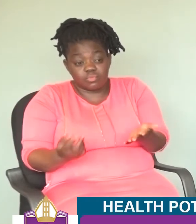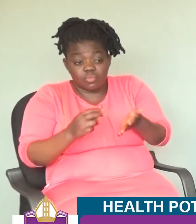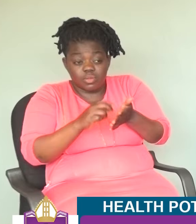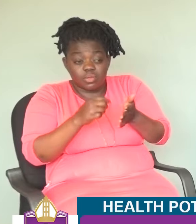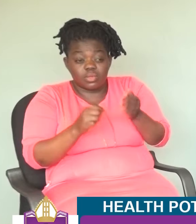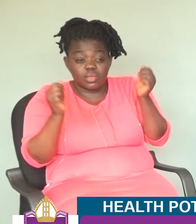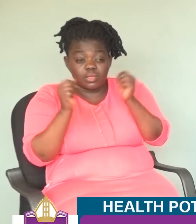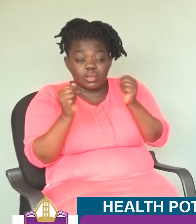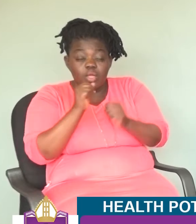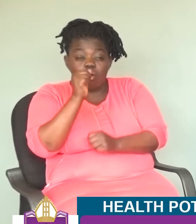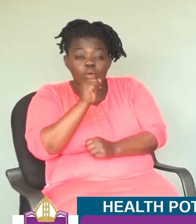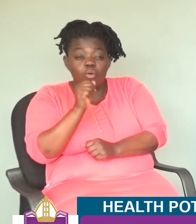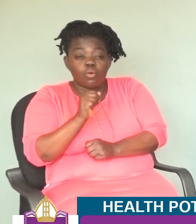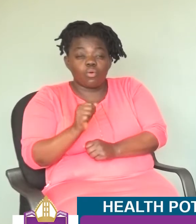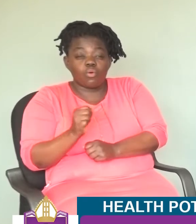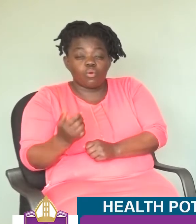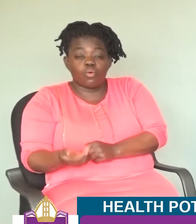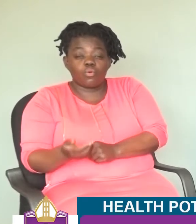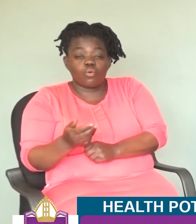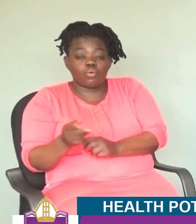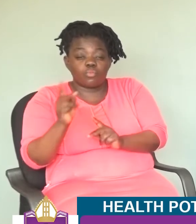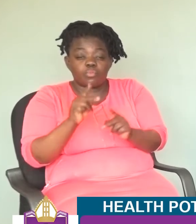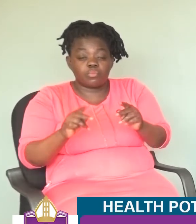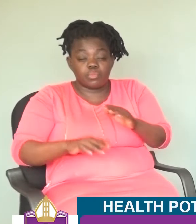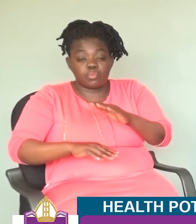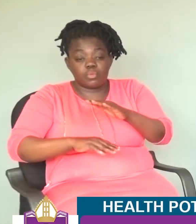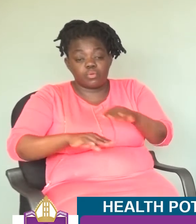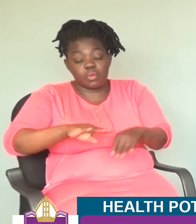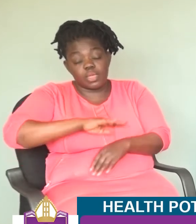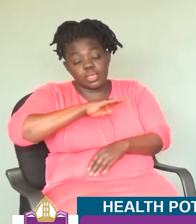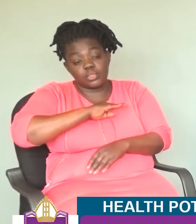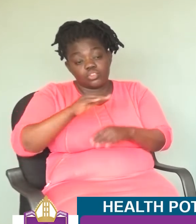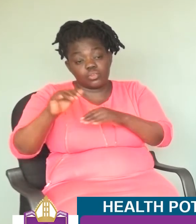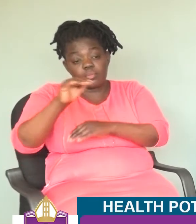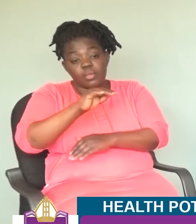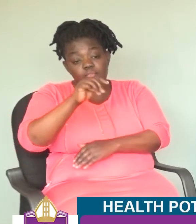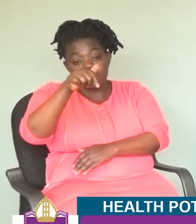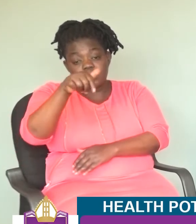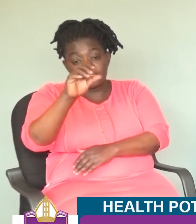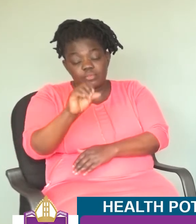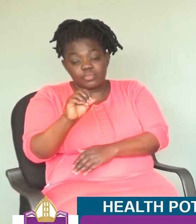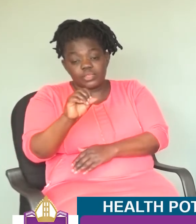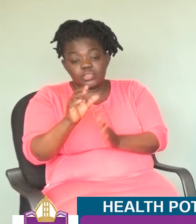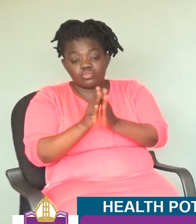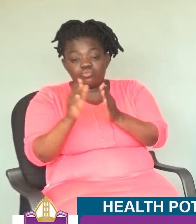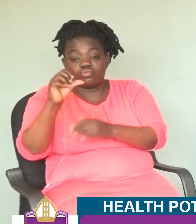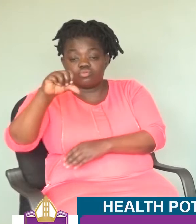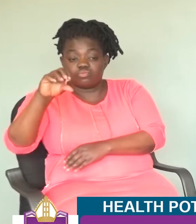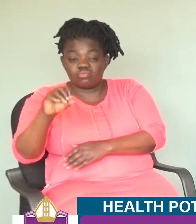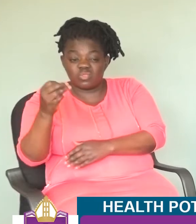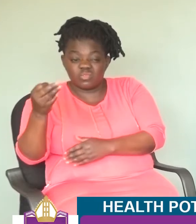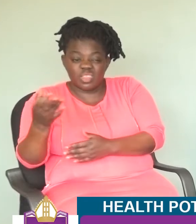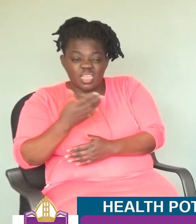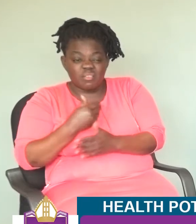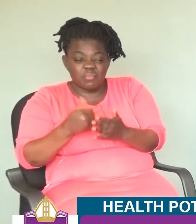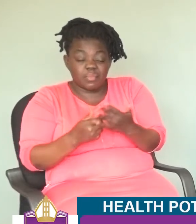a disease of the old people, above 70s, 80s, 90s. If they do get the cataract, we assume that that's normal, but it's